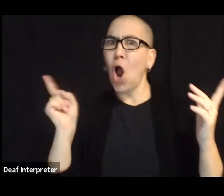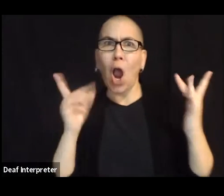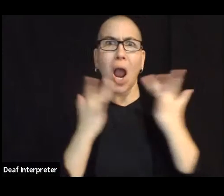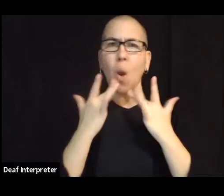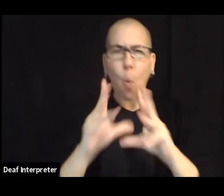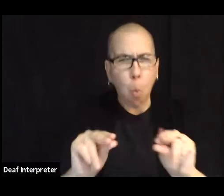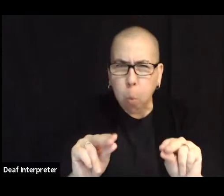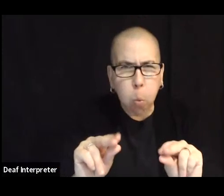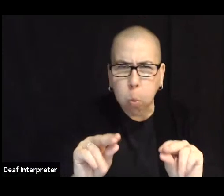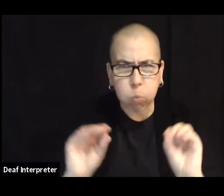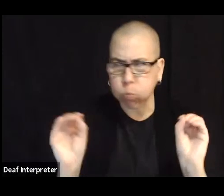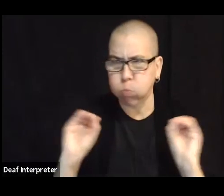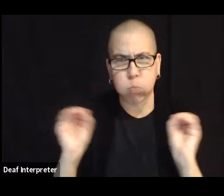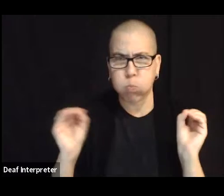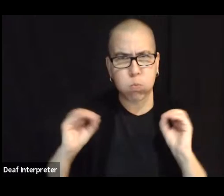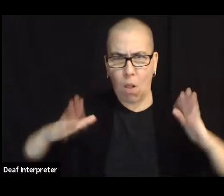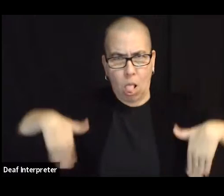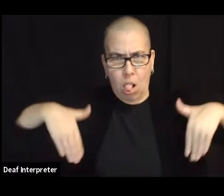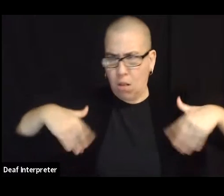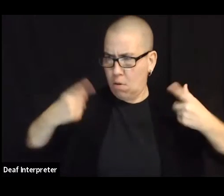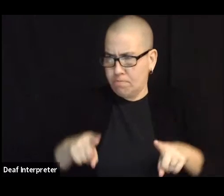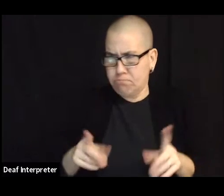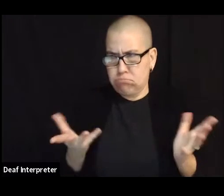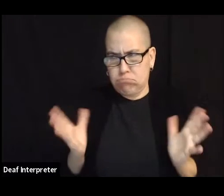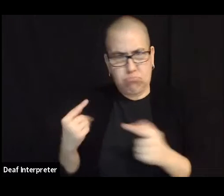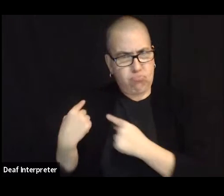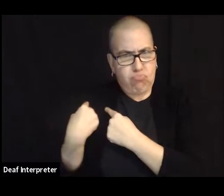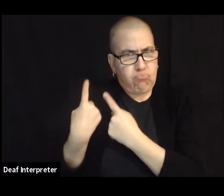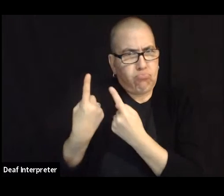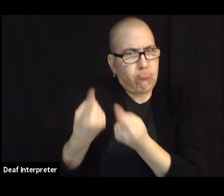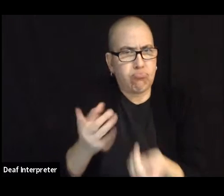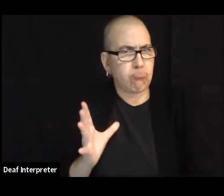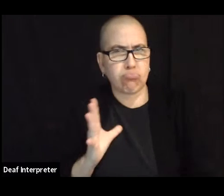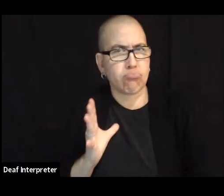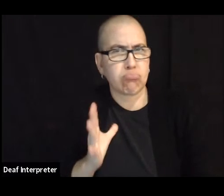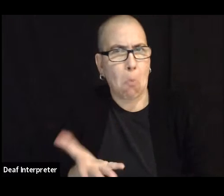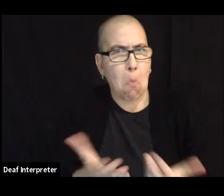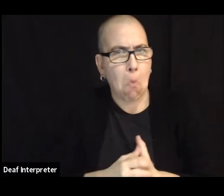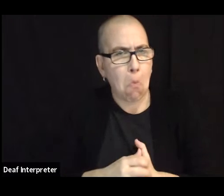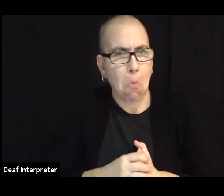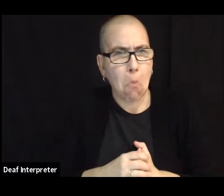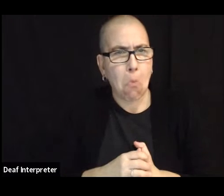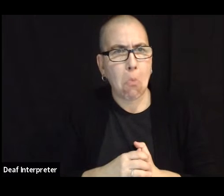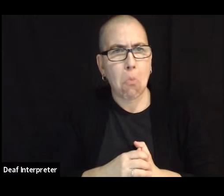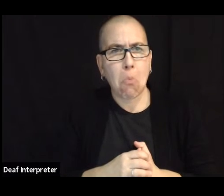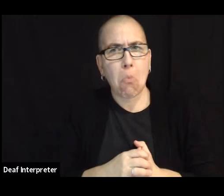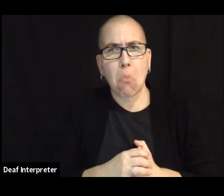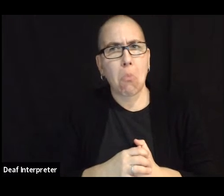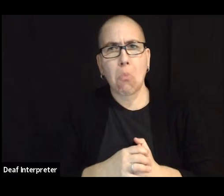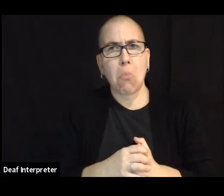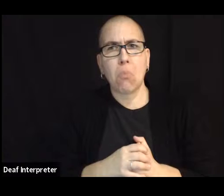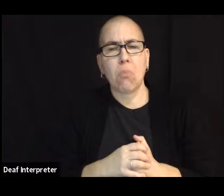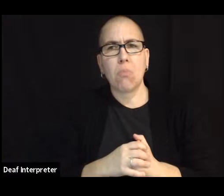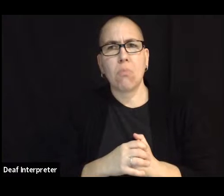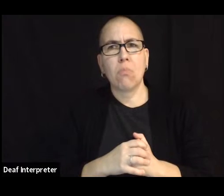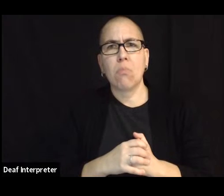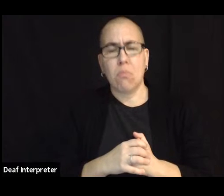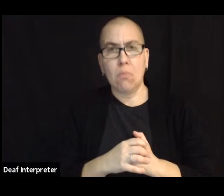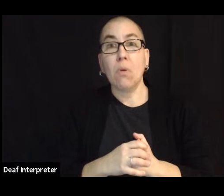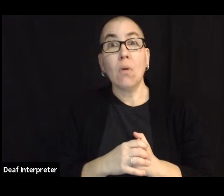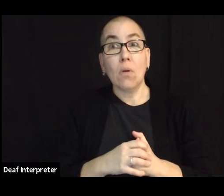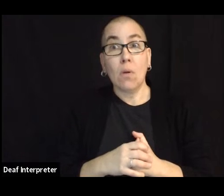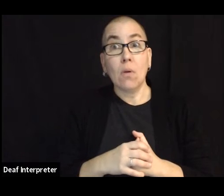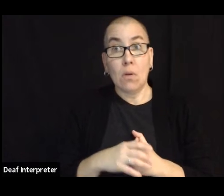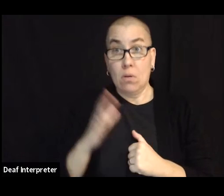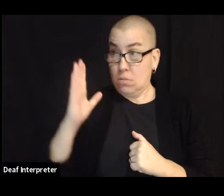take the vaccine. That has not been an issue. We do know from some of our healthcare provider partners